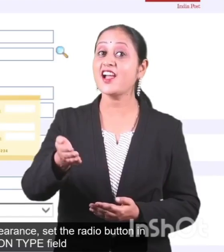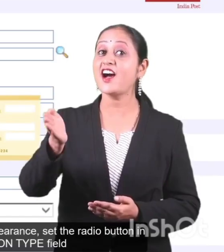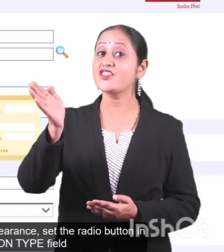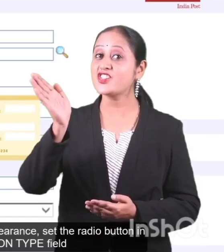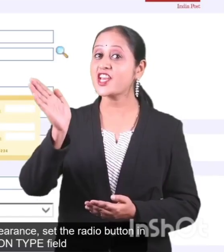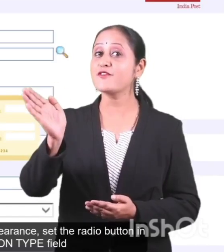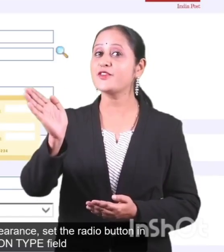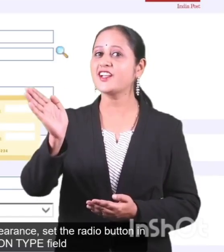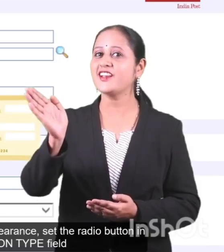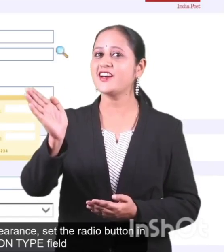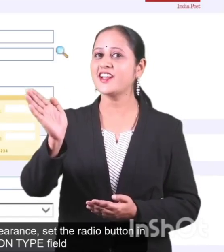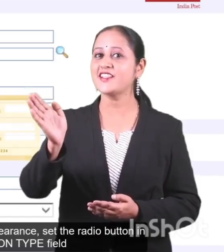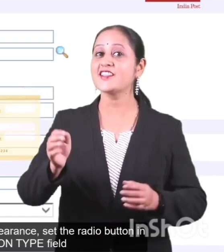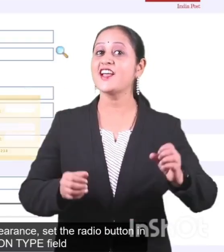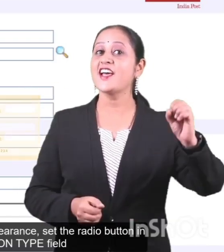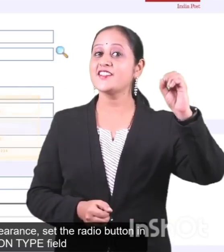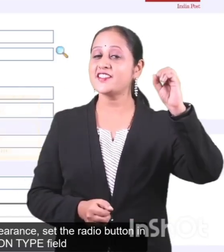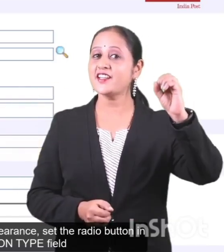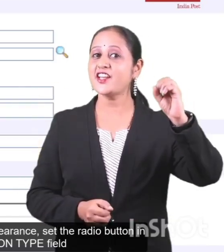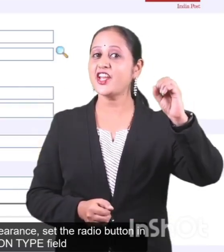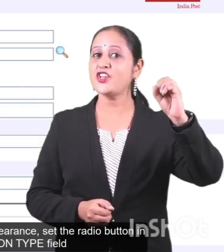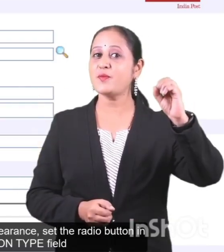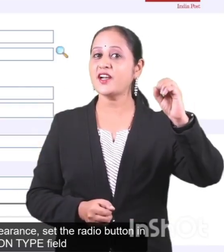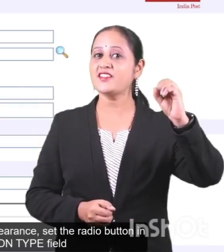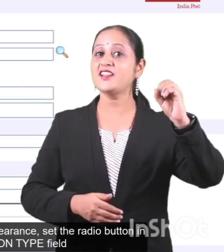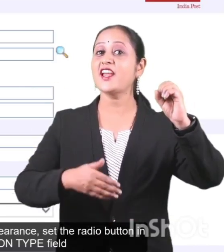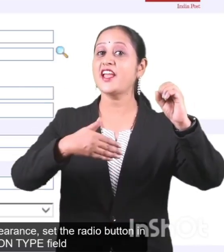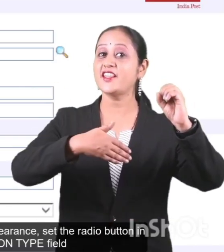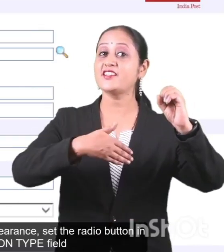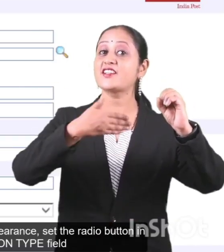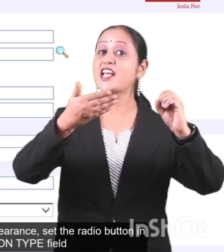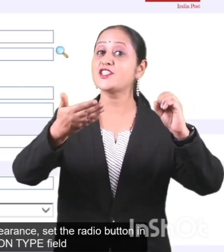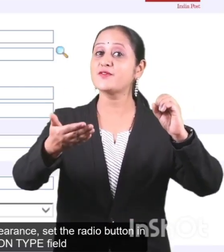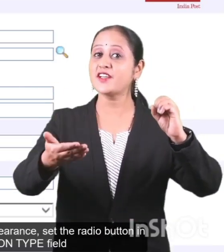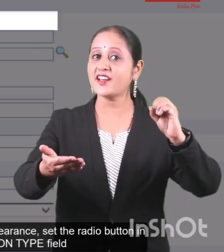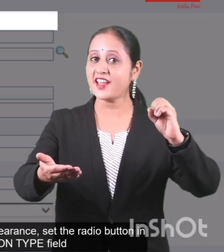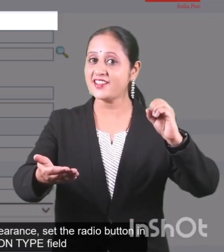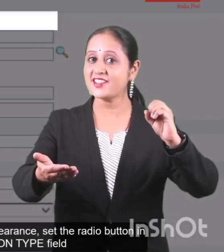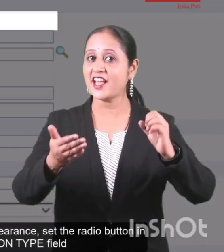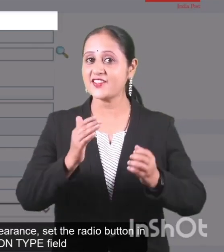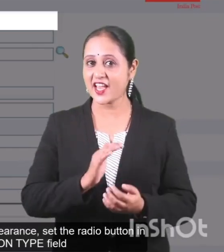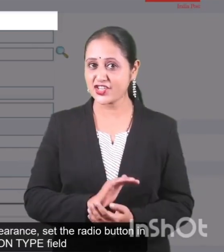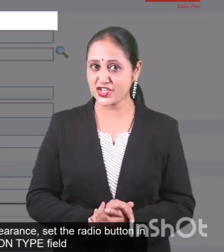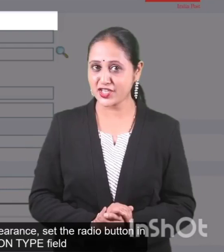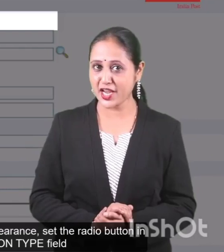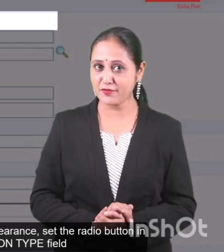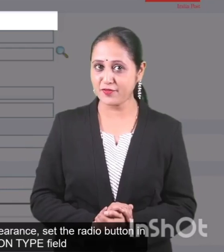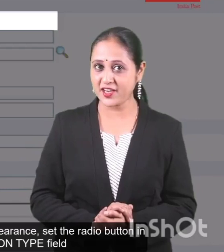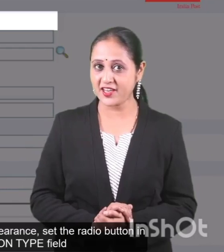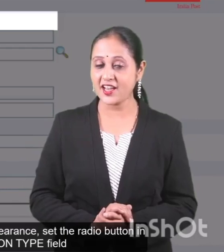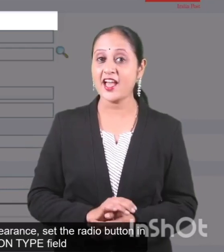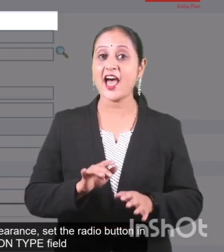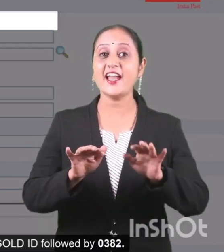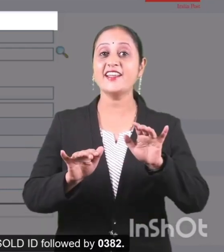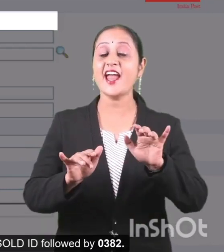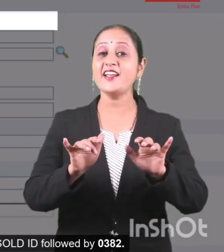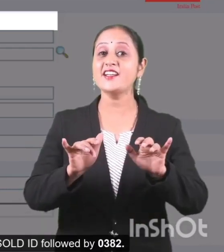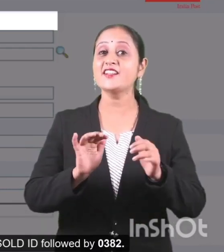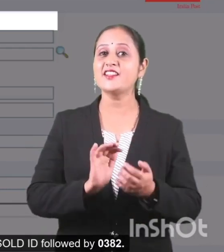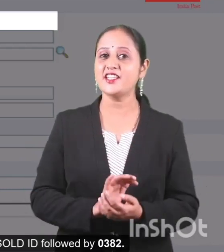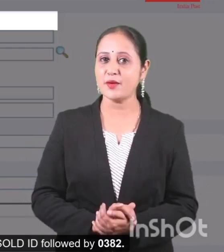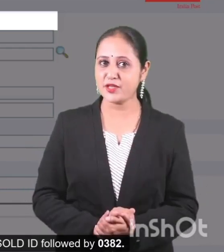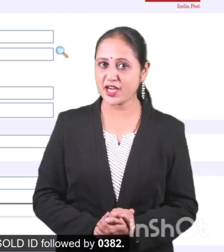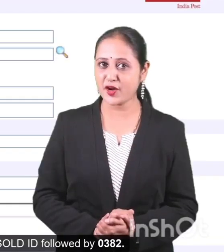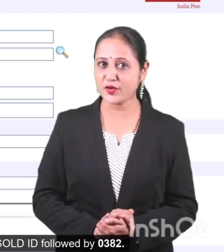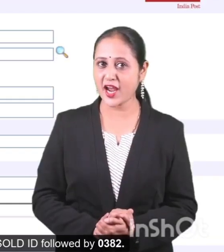is presenting a check for the clearance, set the radio button in the transfer in transaction type field